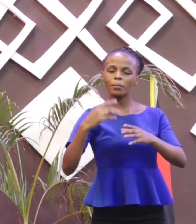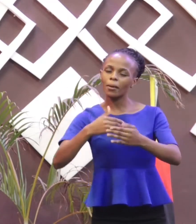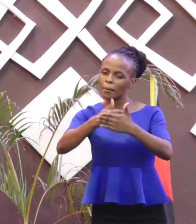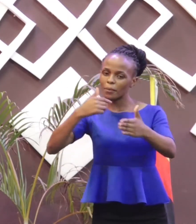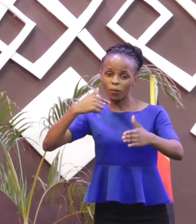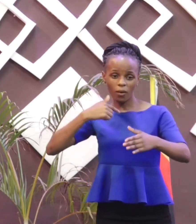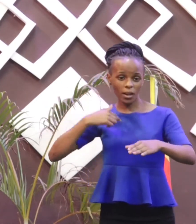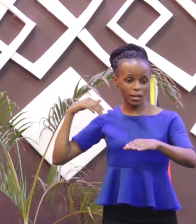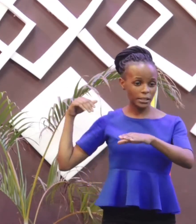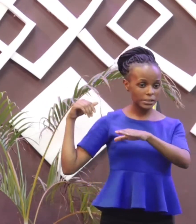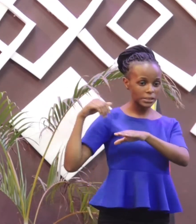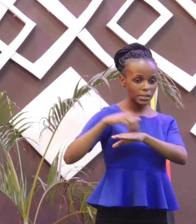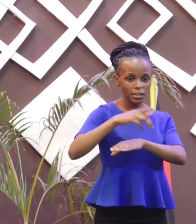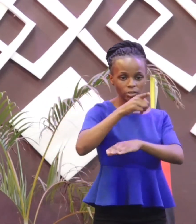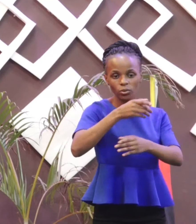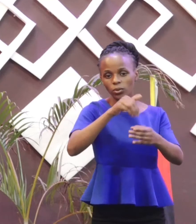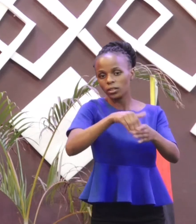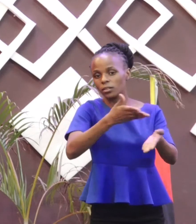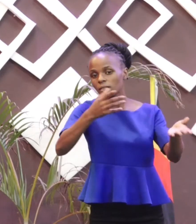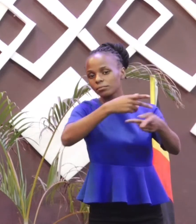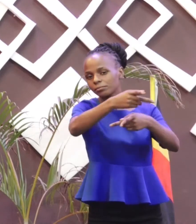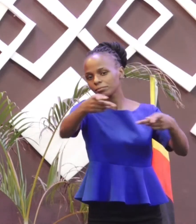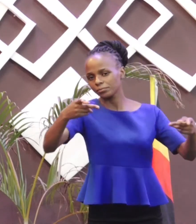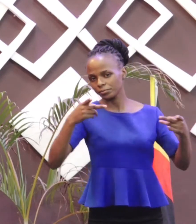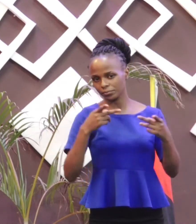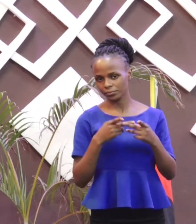gwe chitabo, ndiyo kensolo kubako ni wen kutuma.